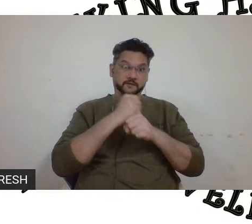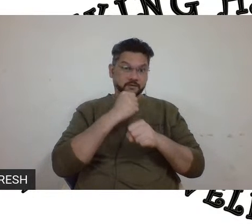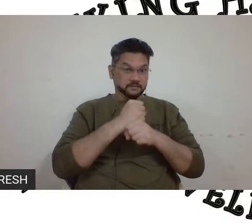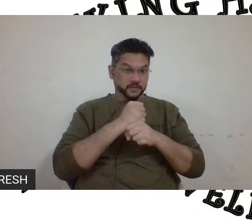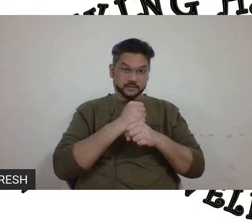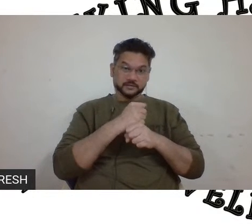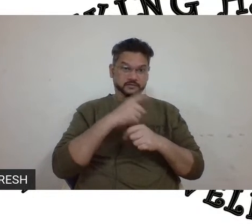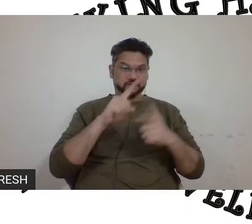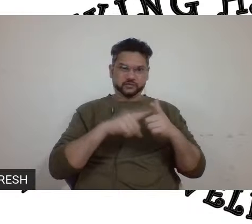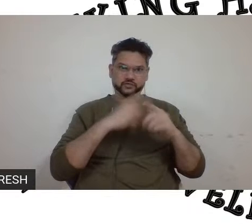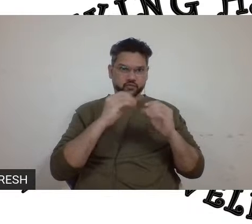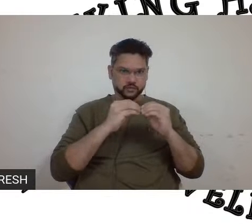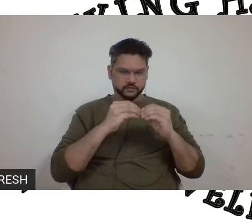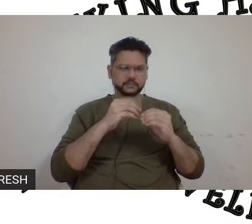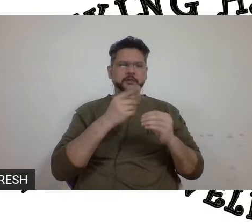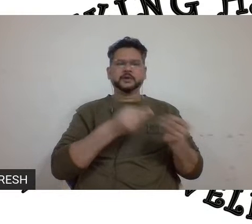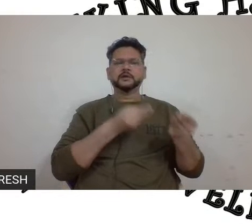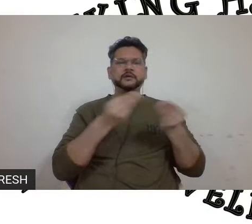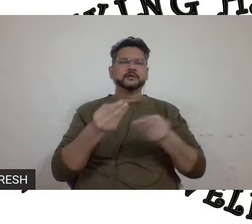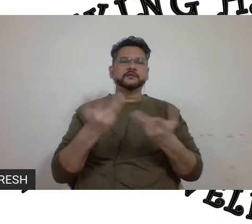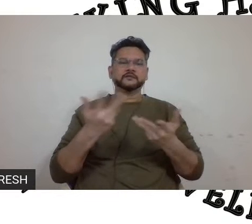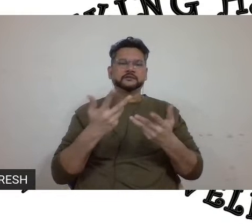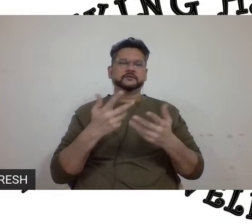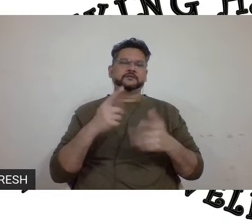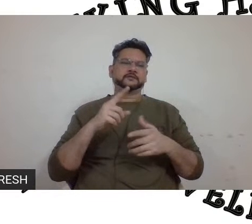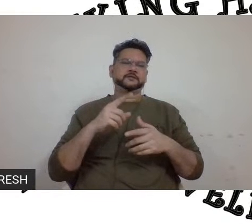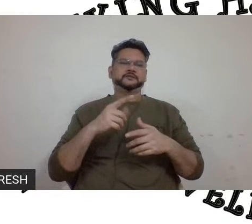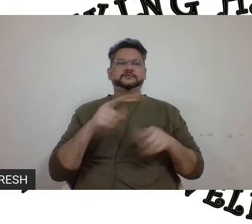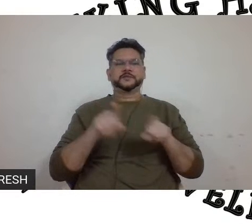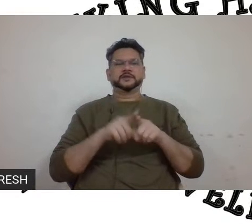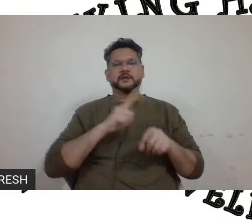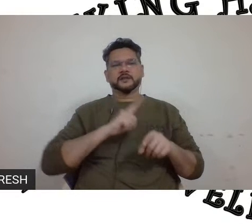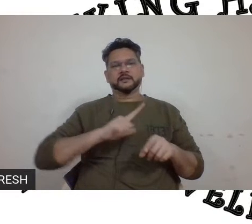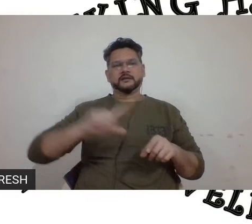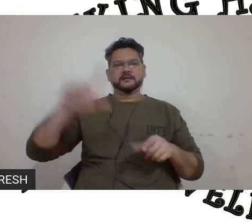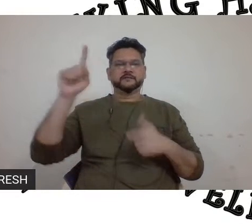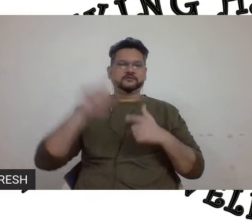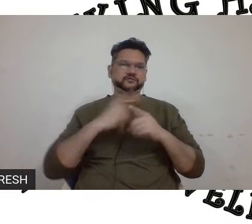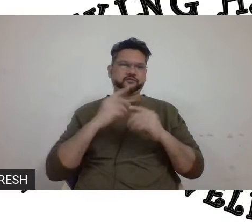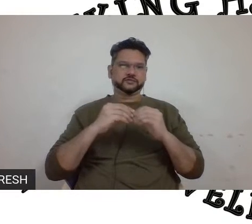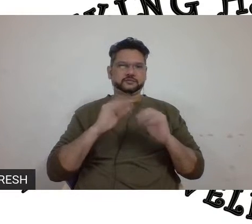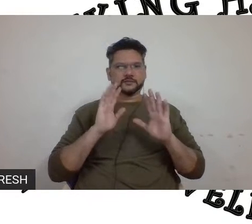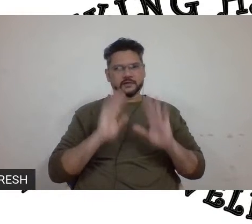of job security, as well as an opportunity to contribute in a big way